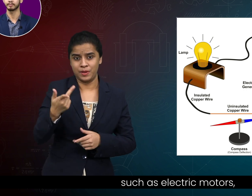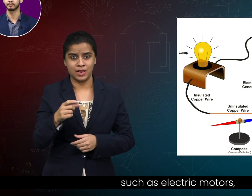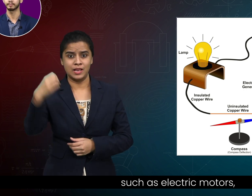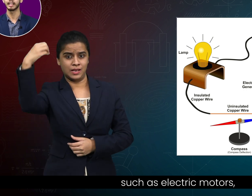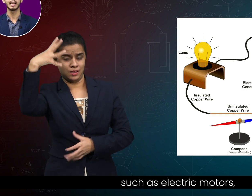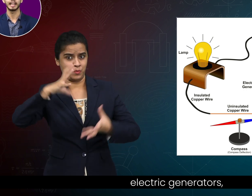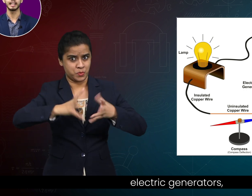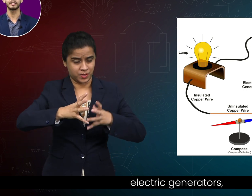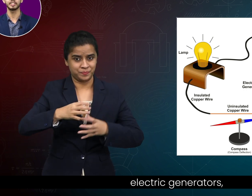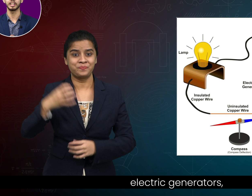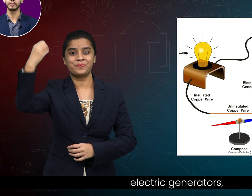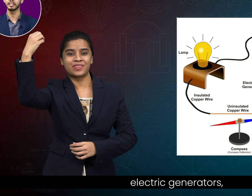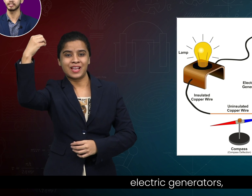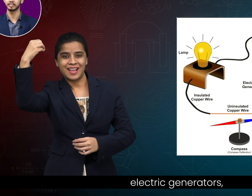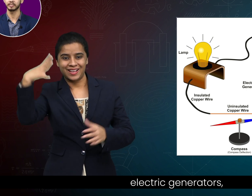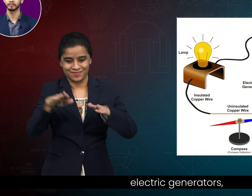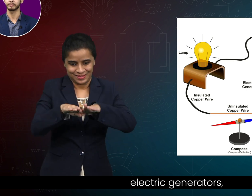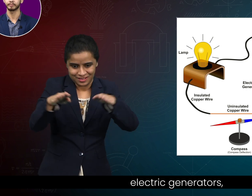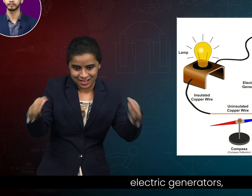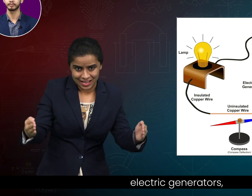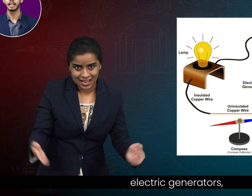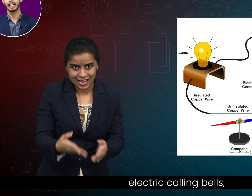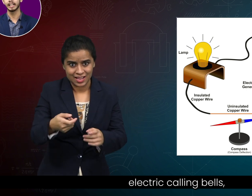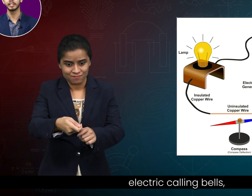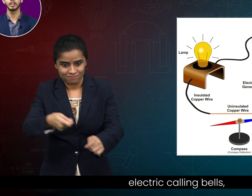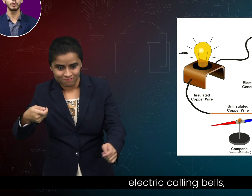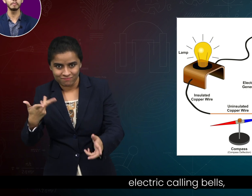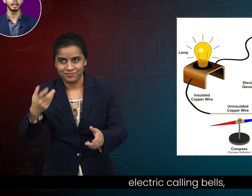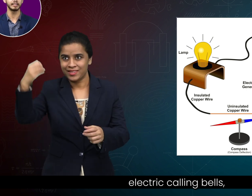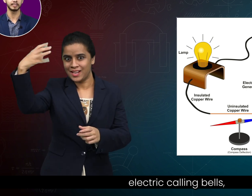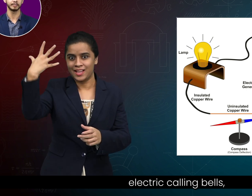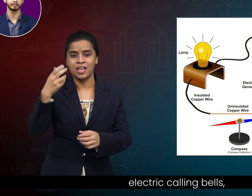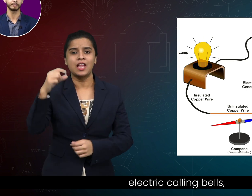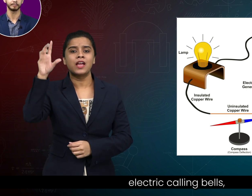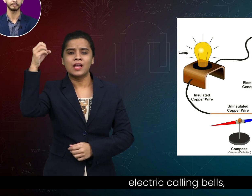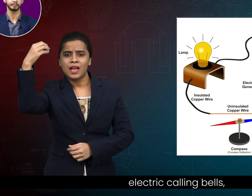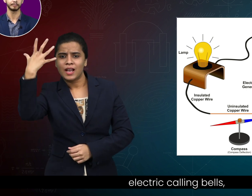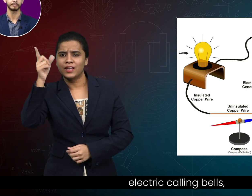motors, electric generators, electric calling bells,